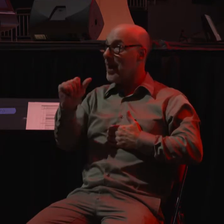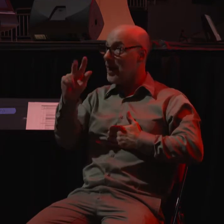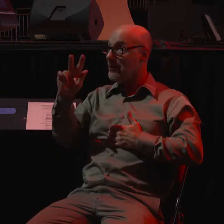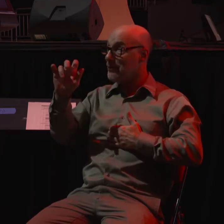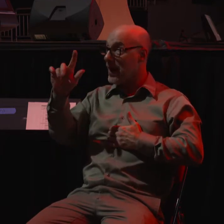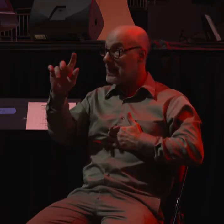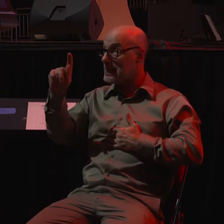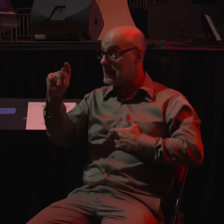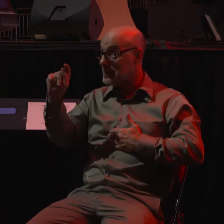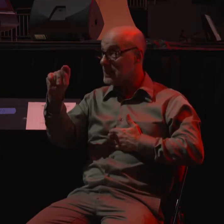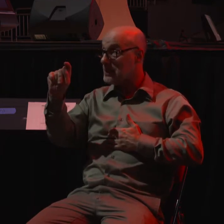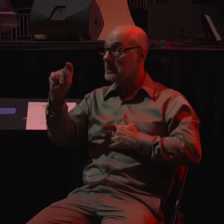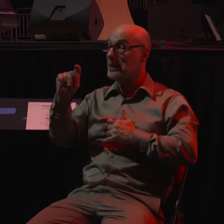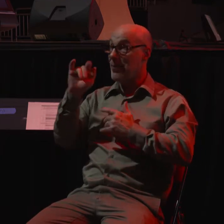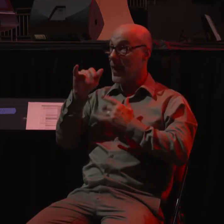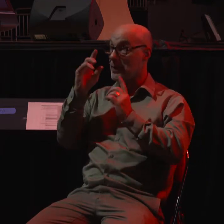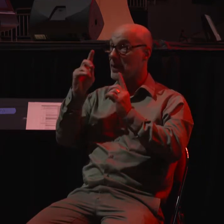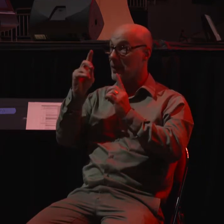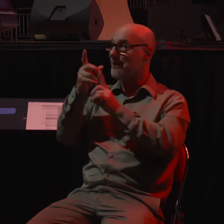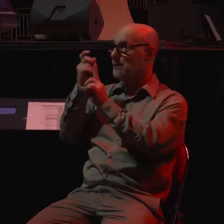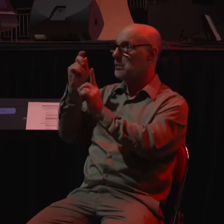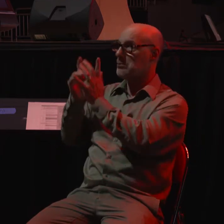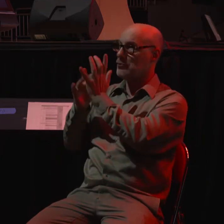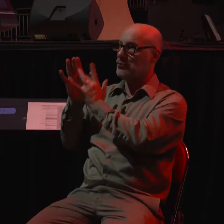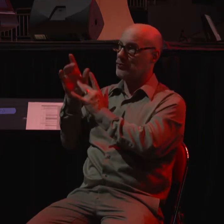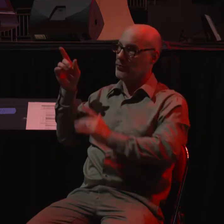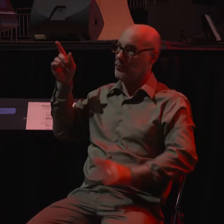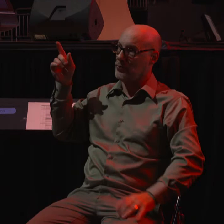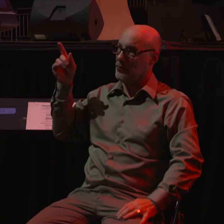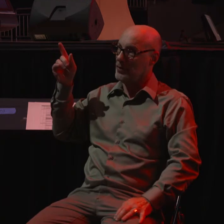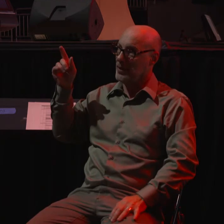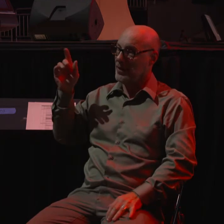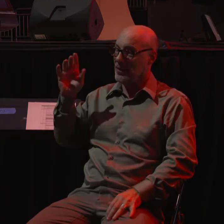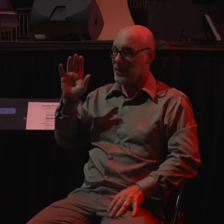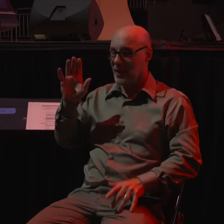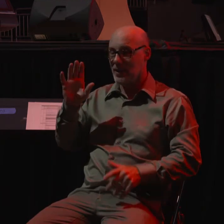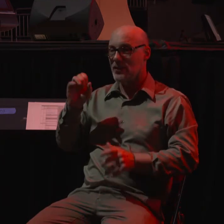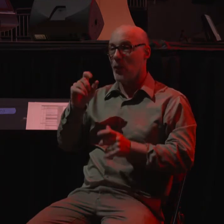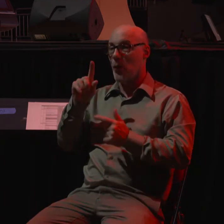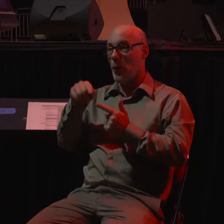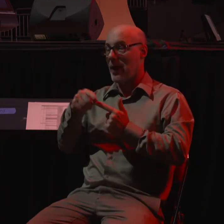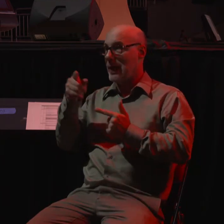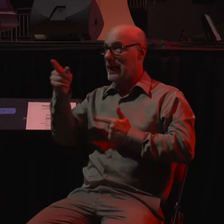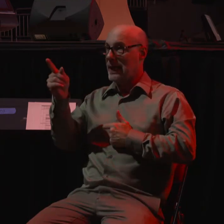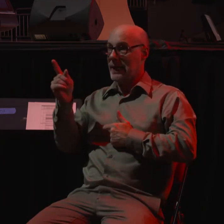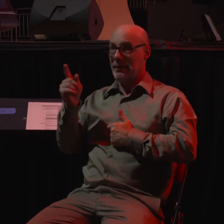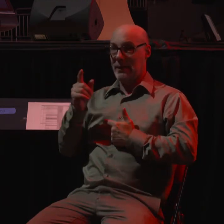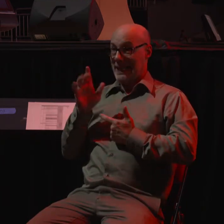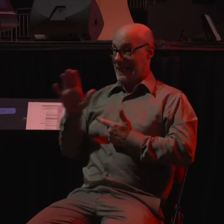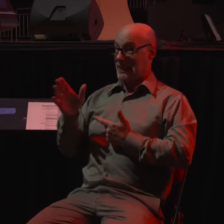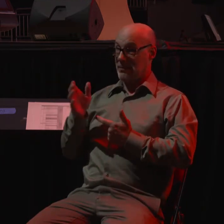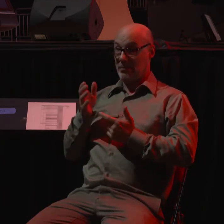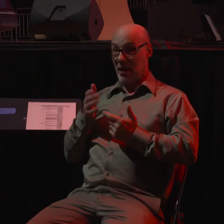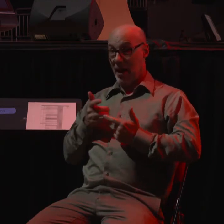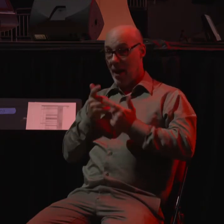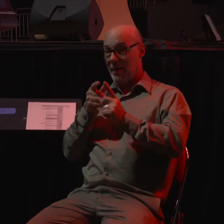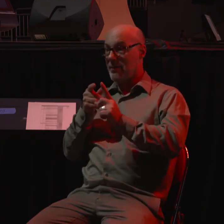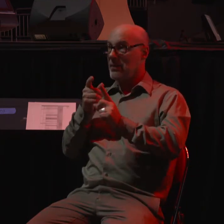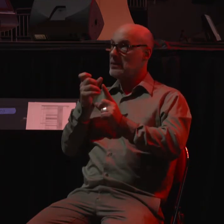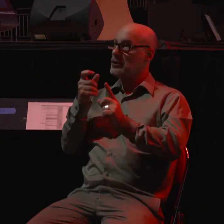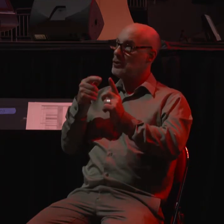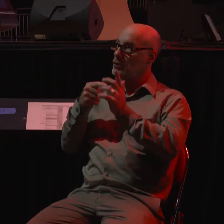movement, really was a public appropriation of a deep theology of the cross. That's something that we have got to understand about